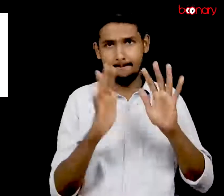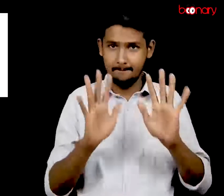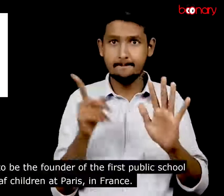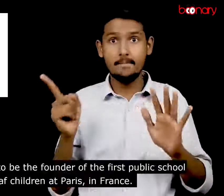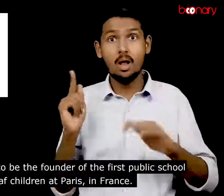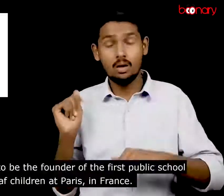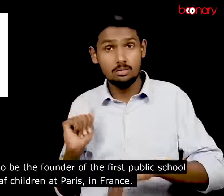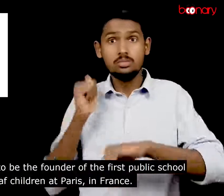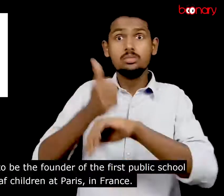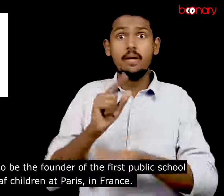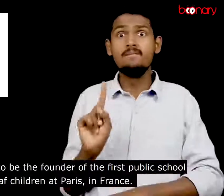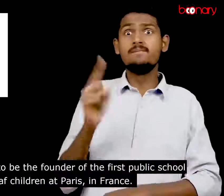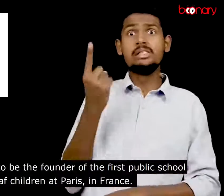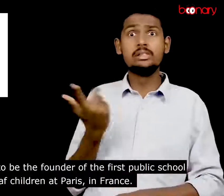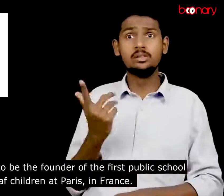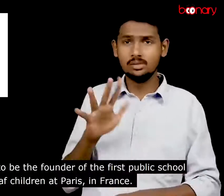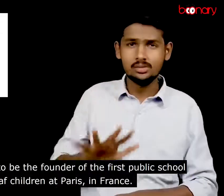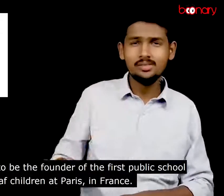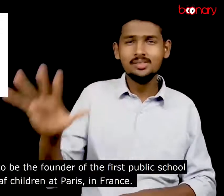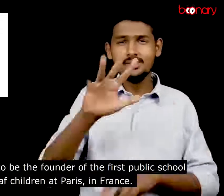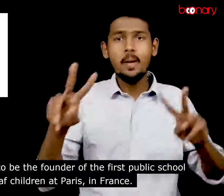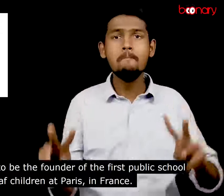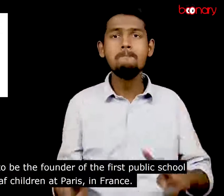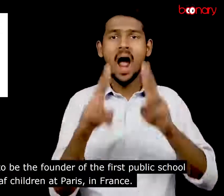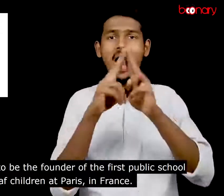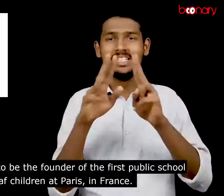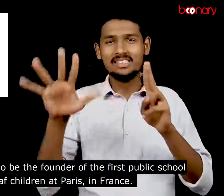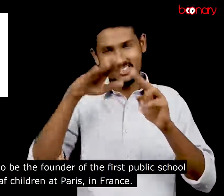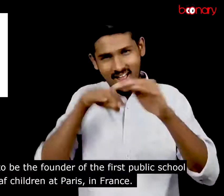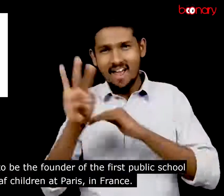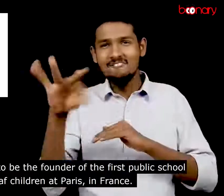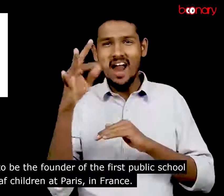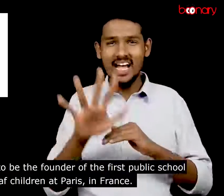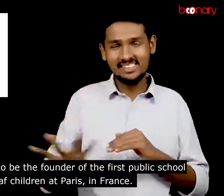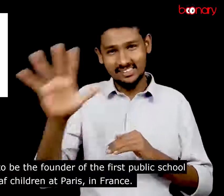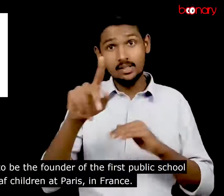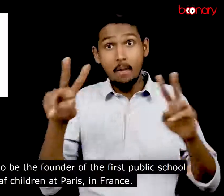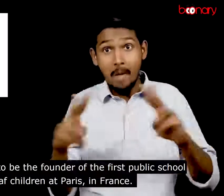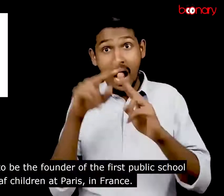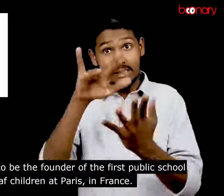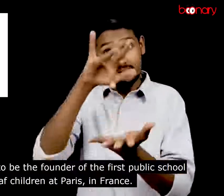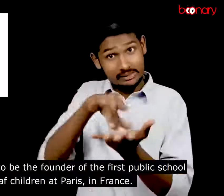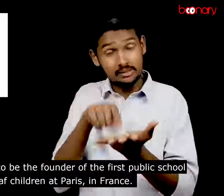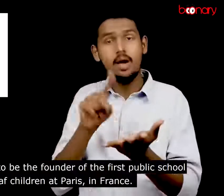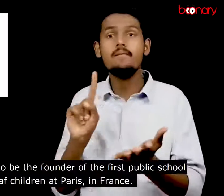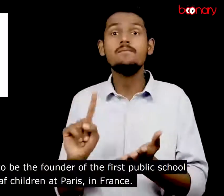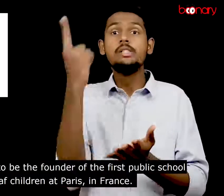He then went on to be the founder of the first public school for deaf children at Paris in